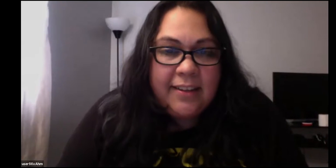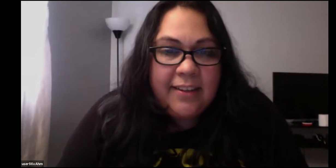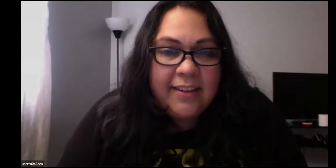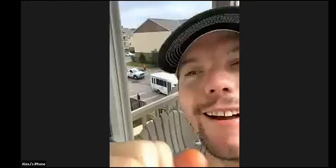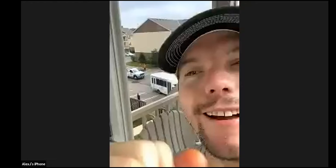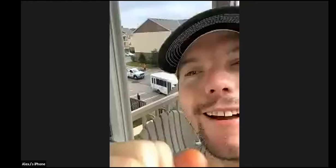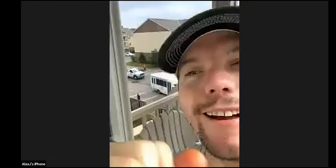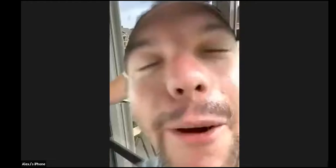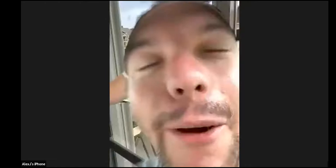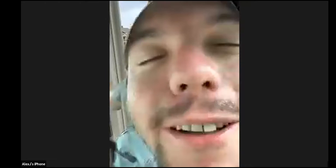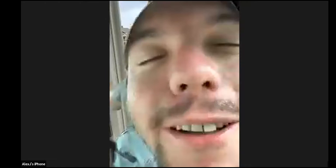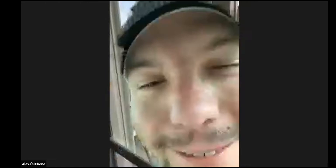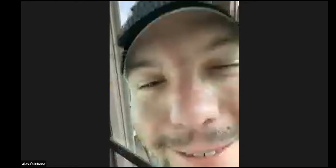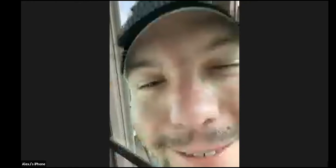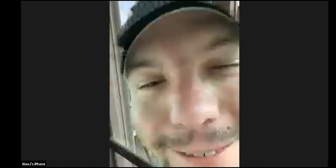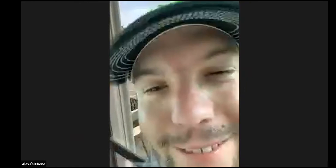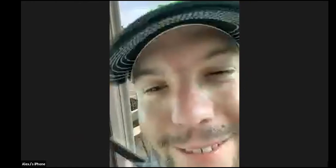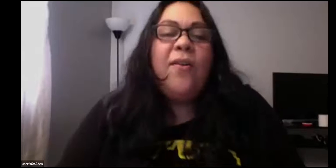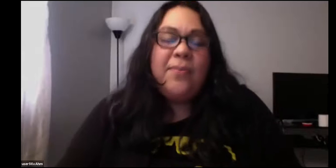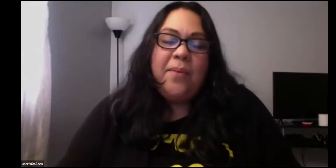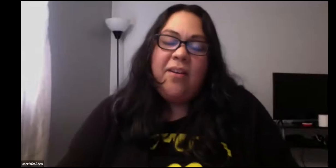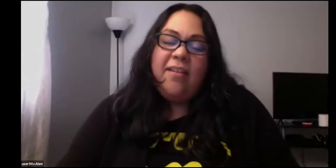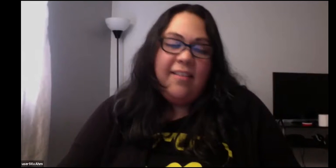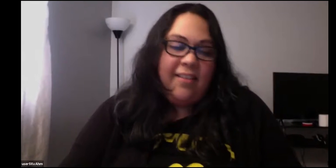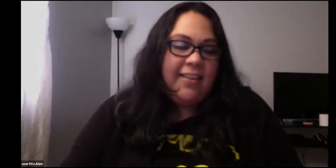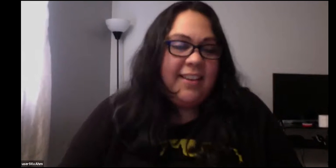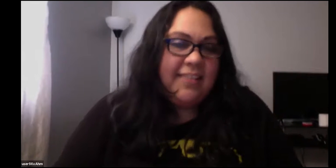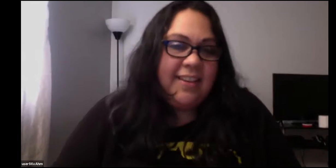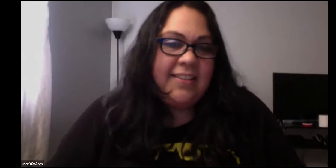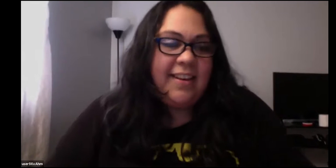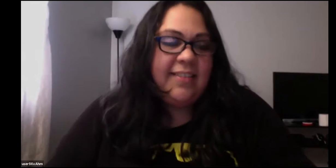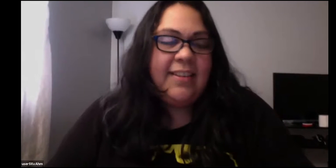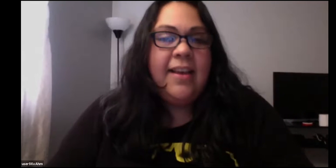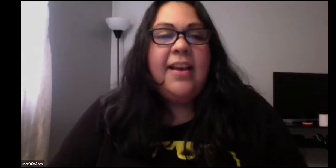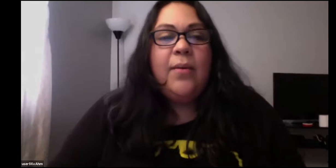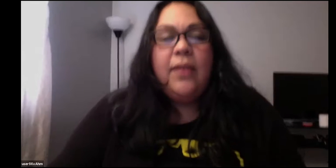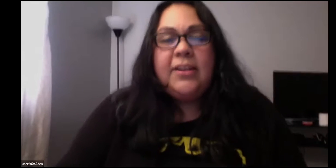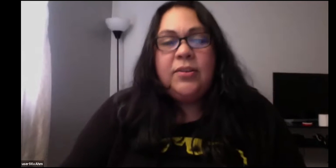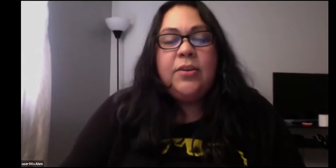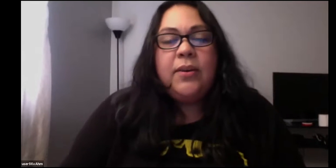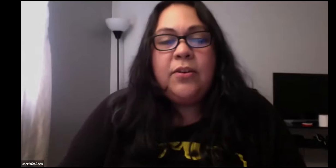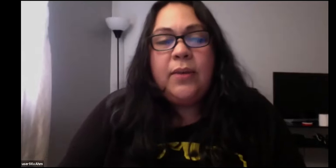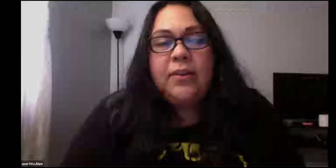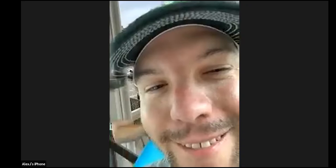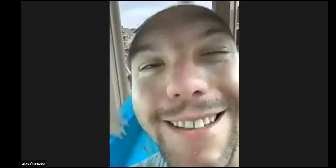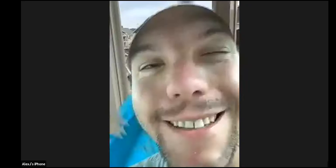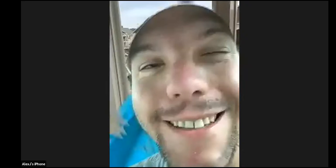We went to the park today. Oh, the park. Yes, yes, yes. Well, actually, you want to know the sign for